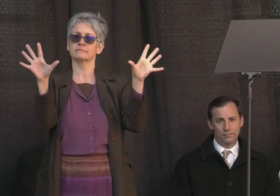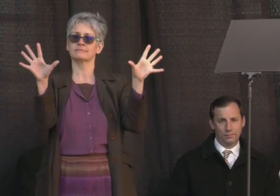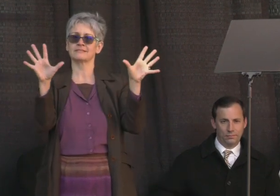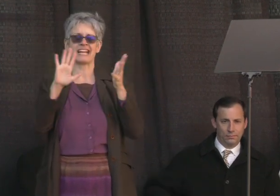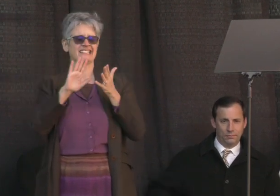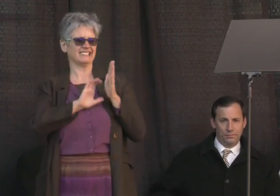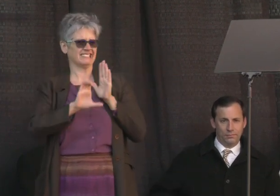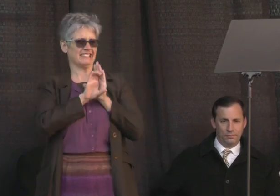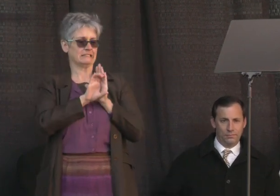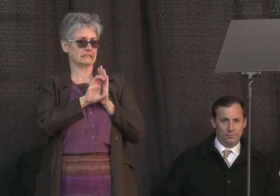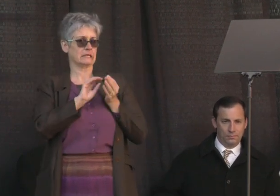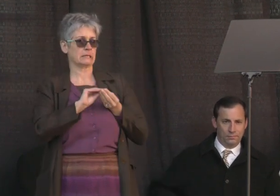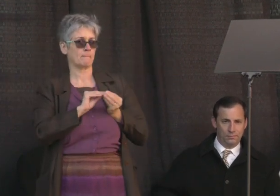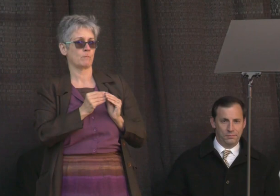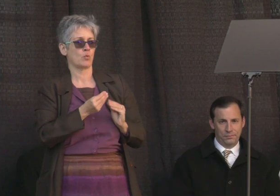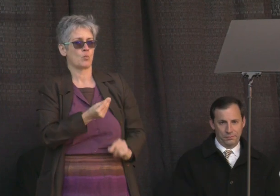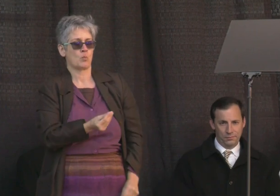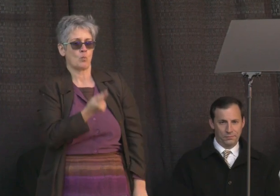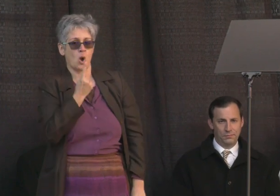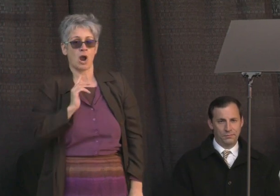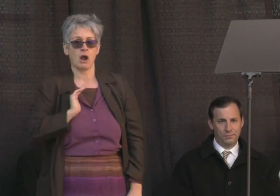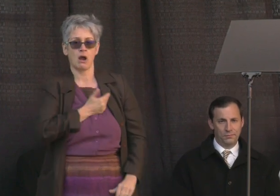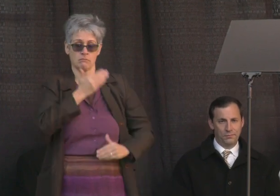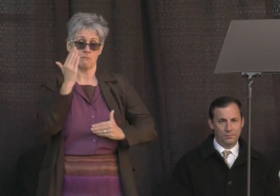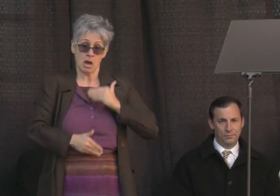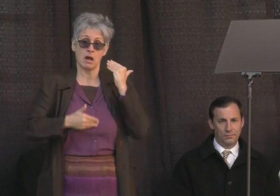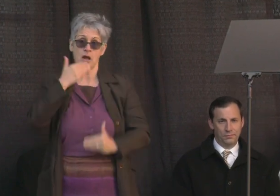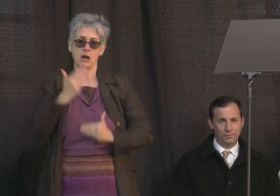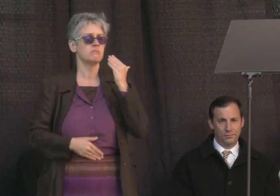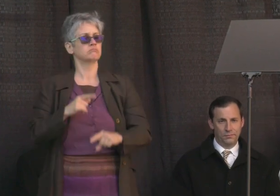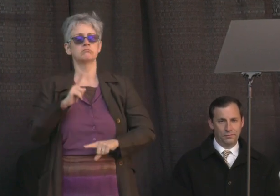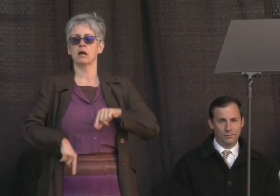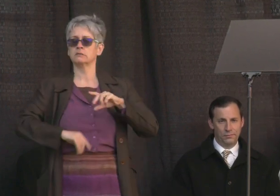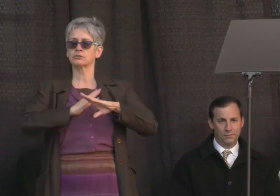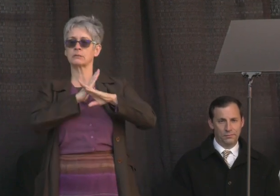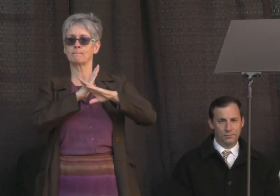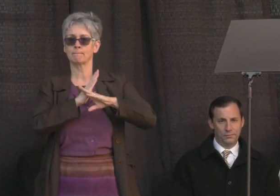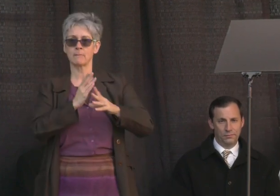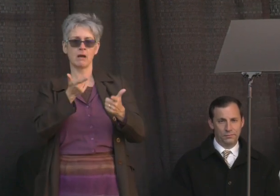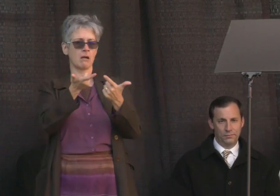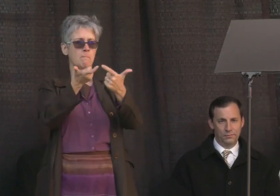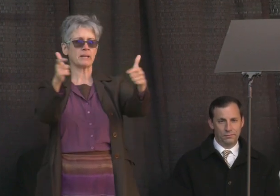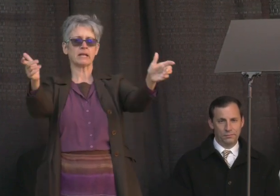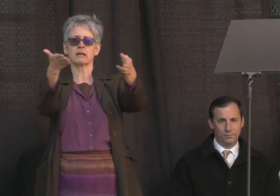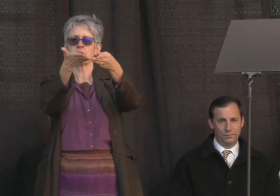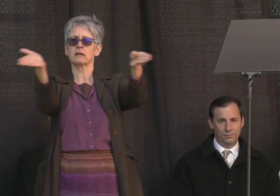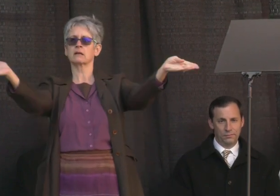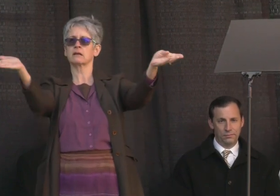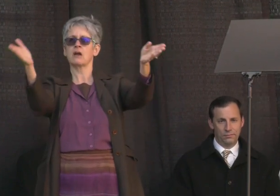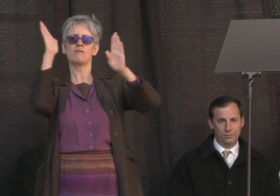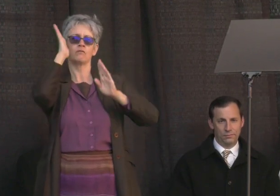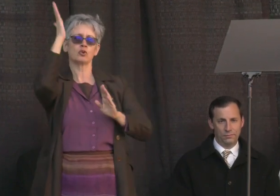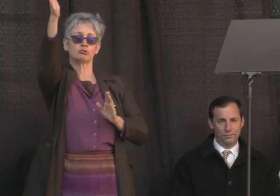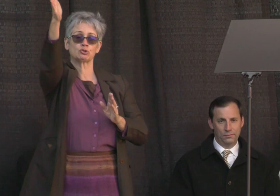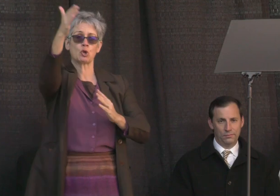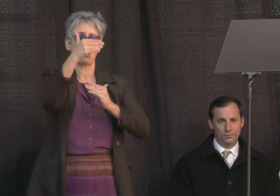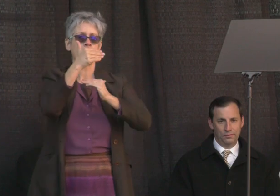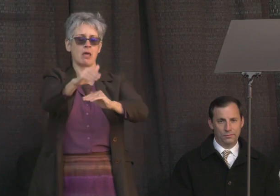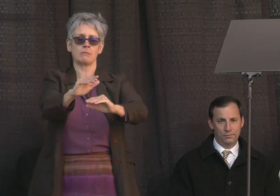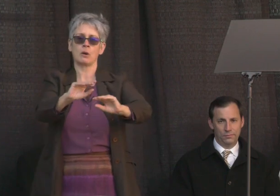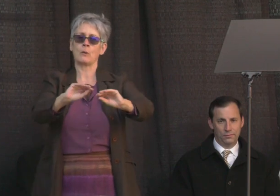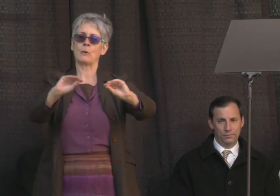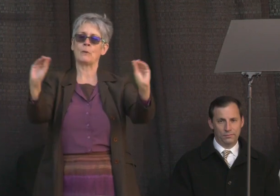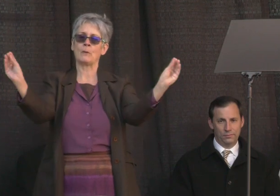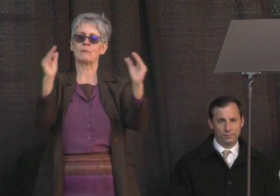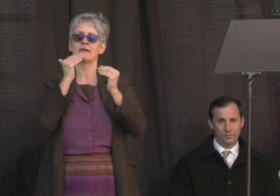Our momentum is unstoppable, our future is vast, and our potential is limitless. So, thank you to Mummy and